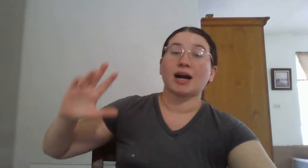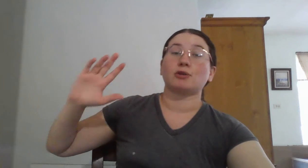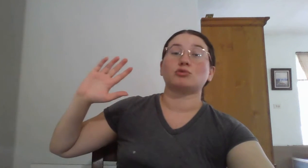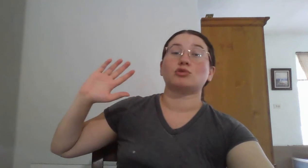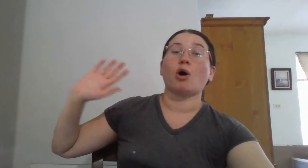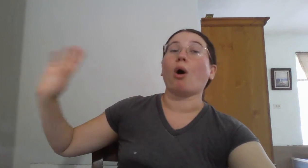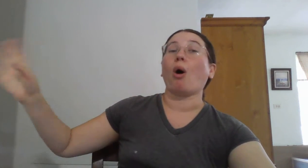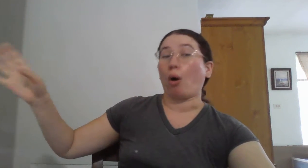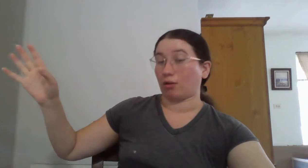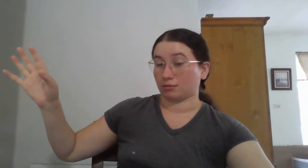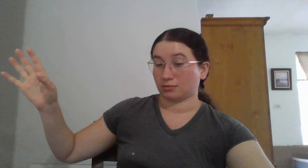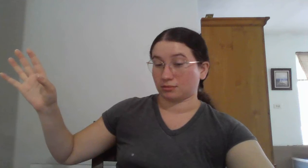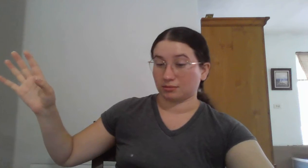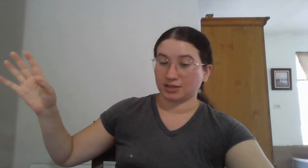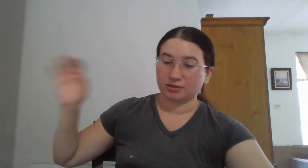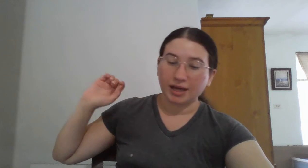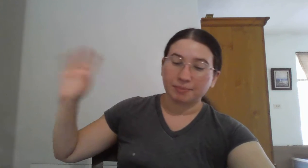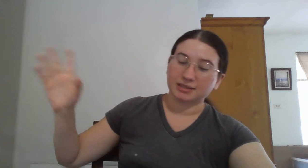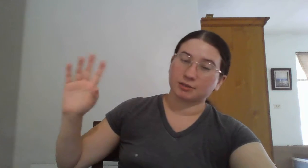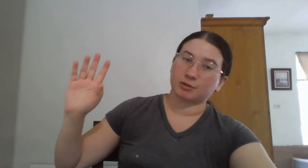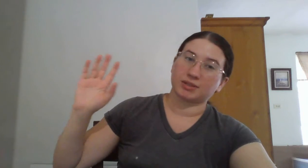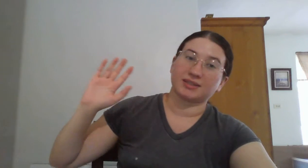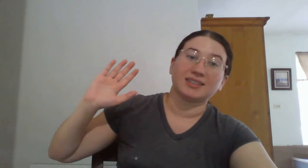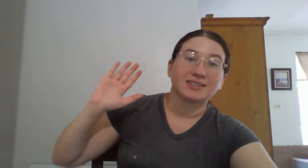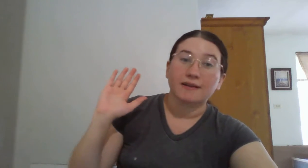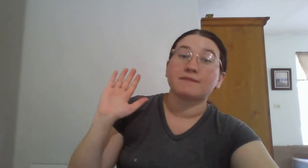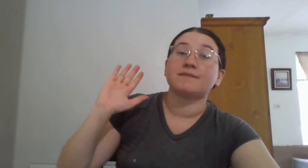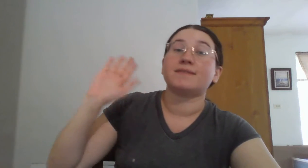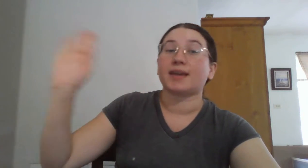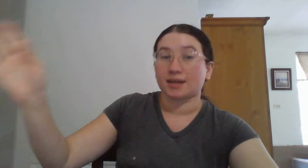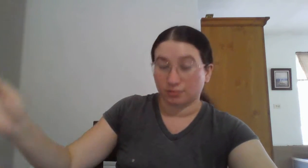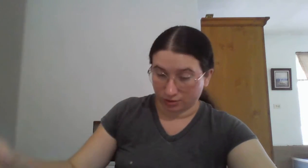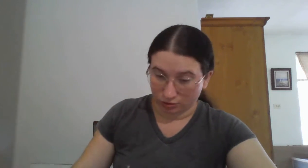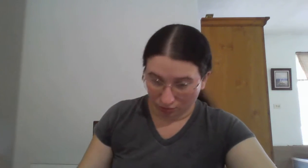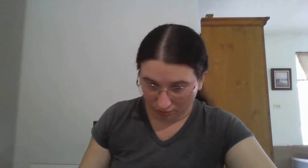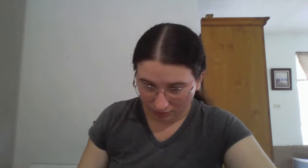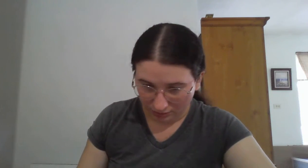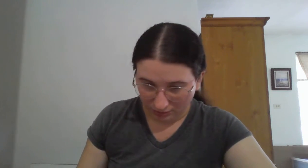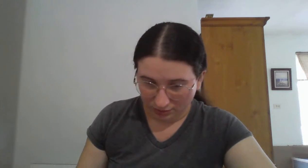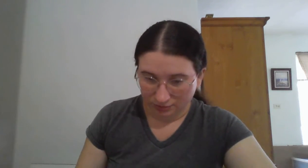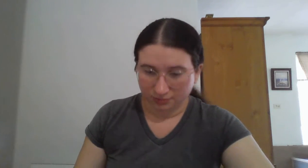wow, tall. Right, so that basketball player, he's very tall.